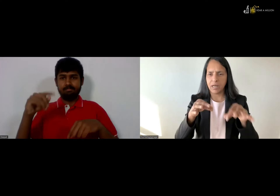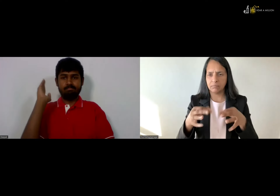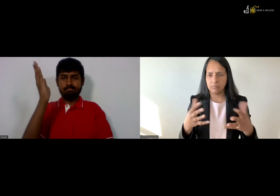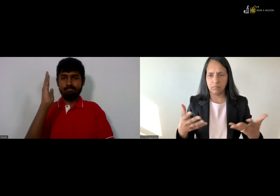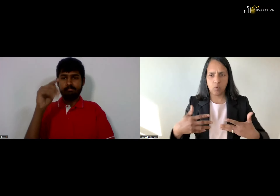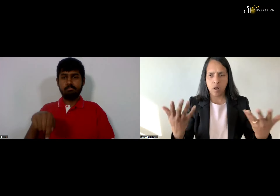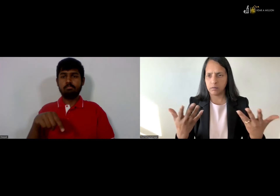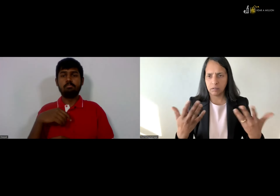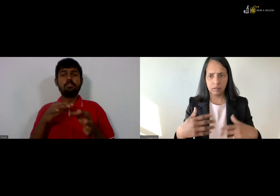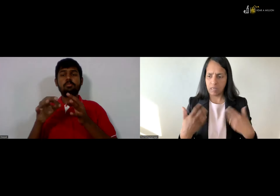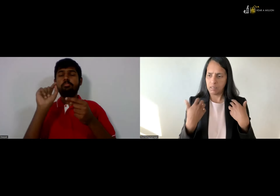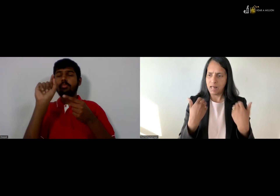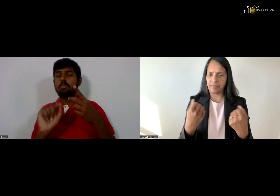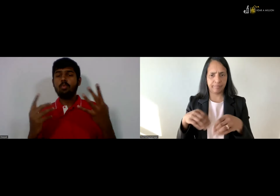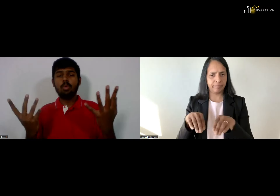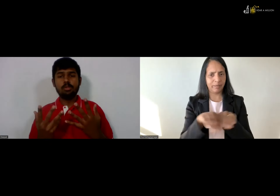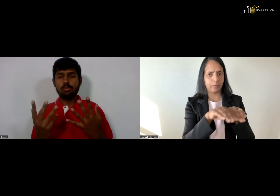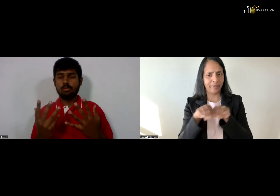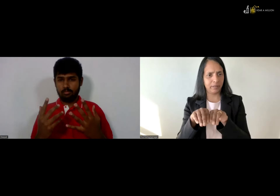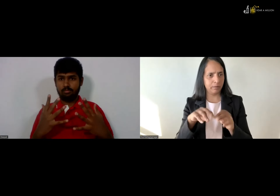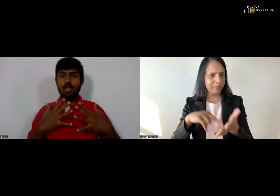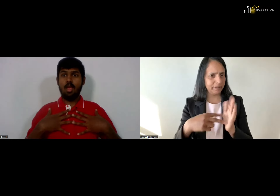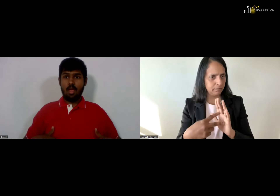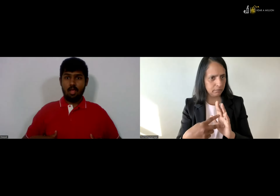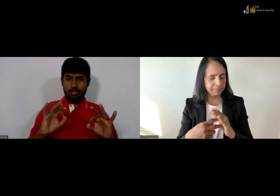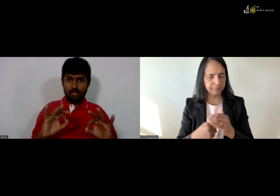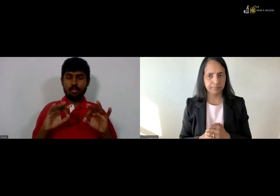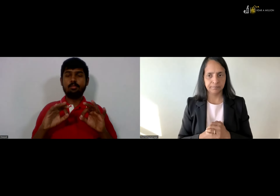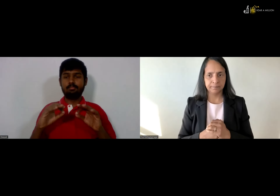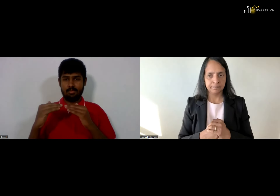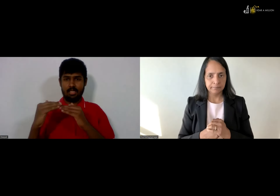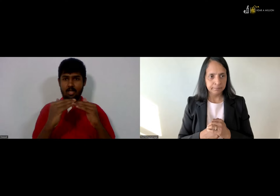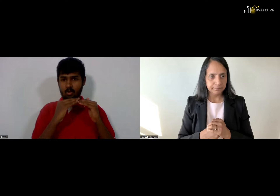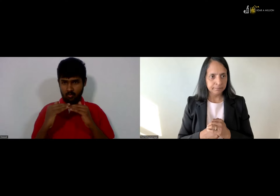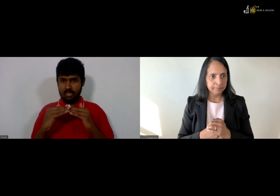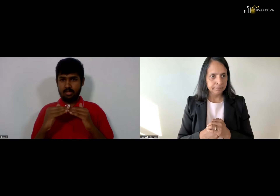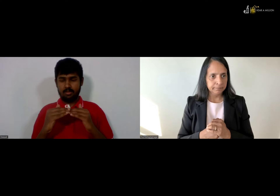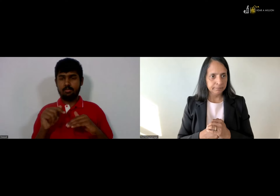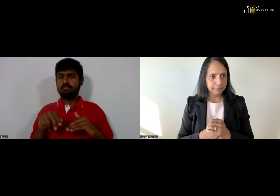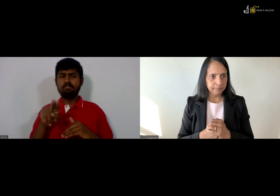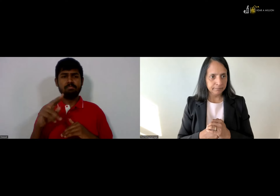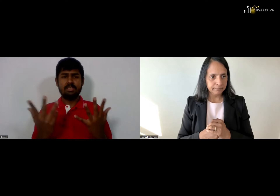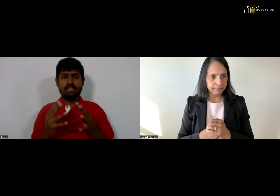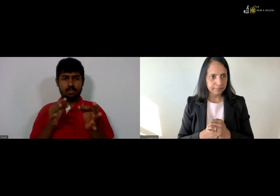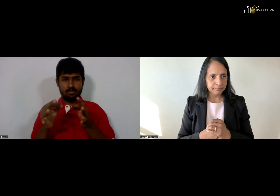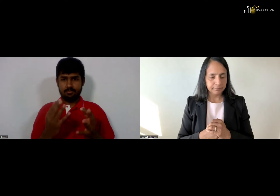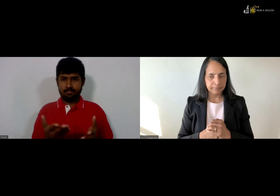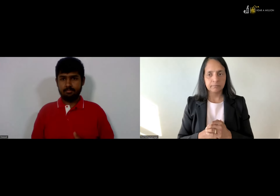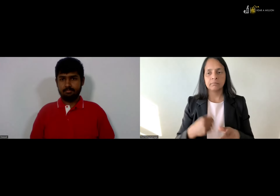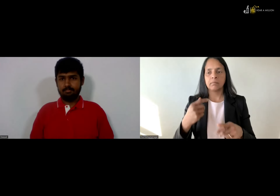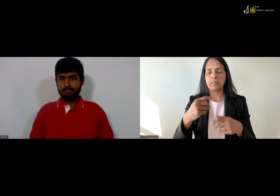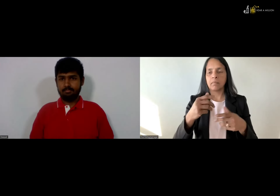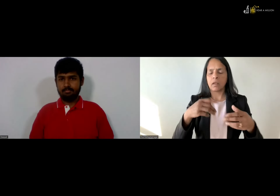Hello. So today I'll be presenting about the deaf health equity. What does it